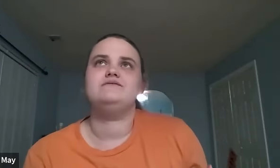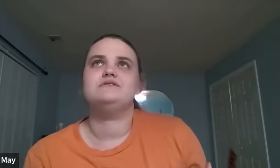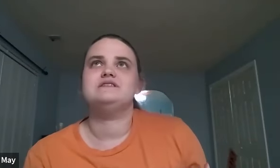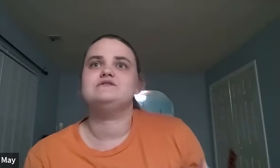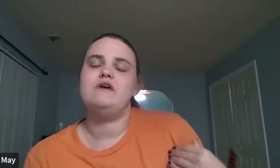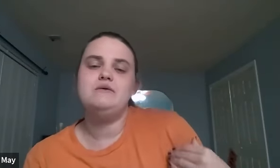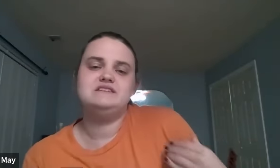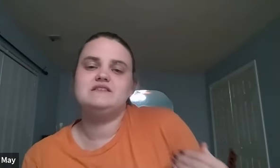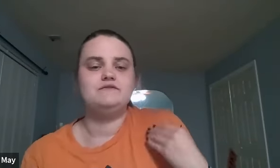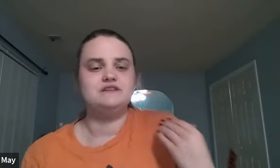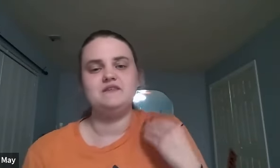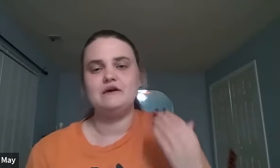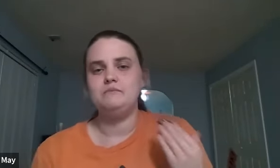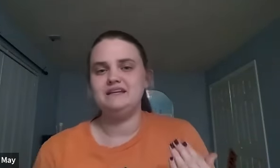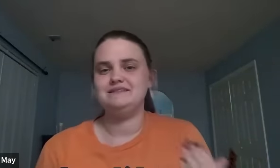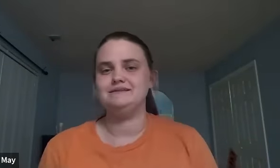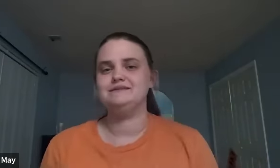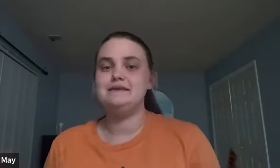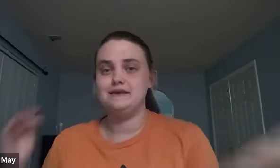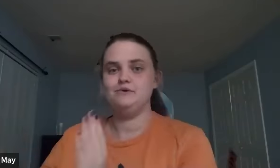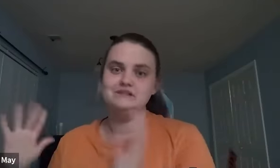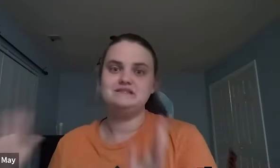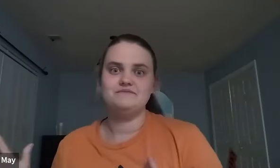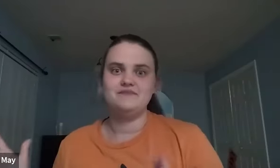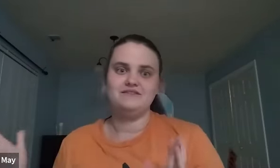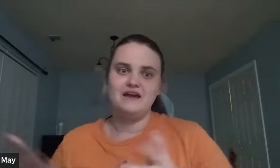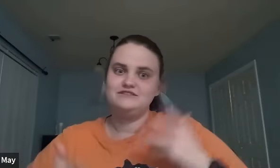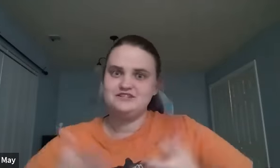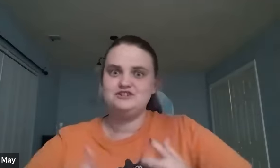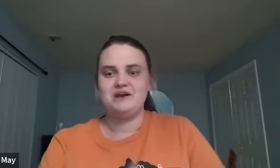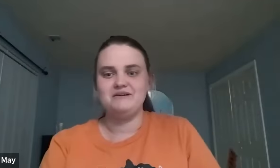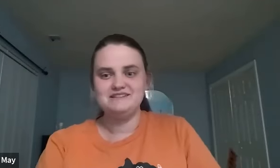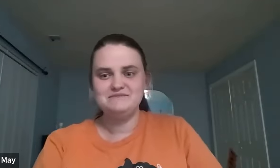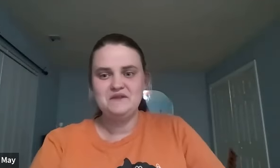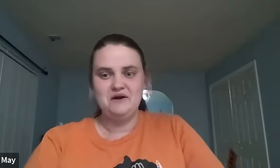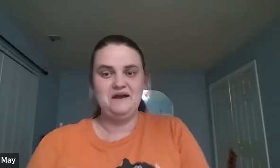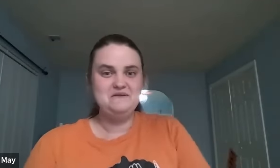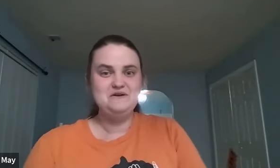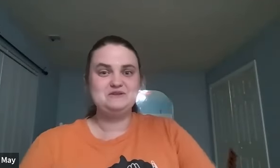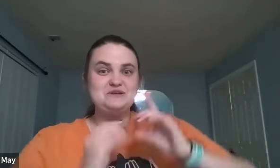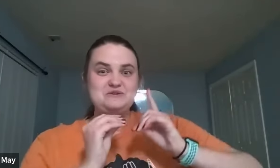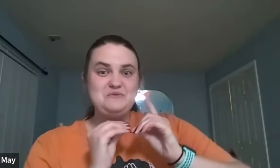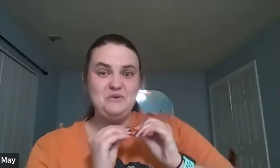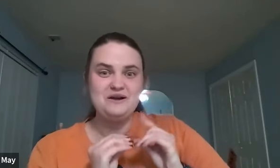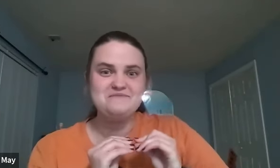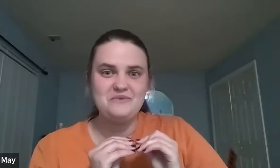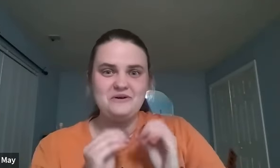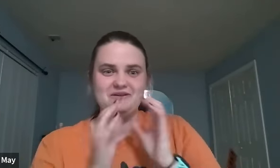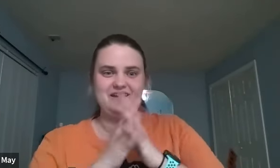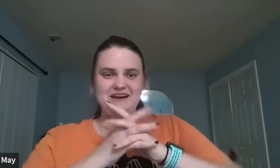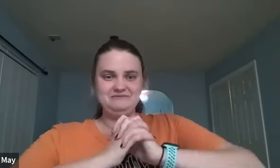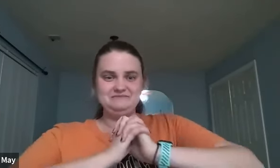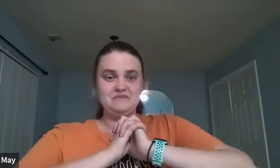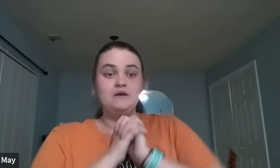for this, or if I was to think of something that would make sense, it would be something like that. That's usually how it is. Okay, so we're gonna do one more, okay?